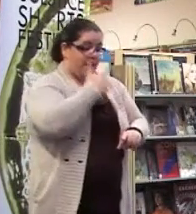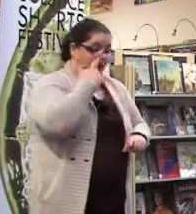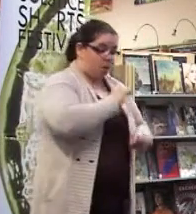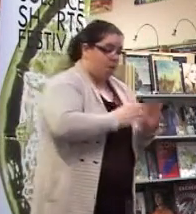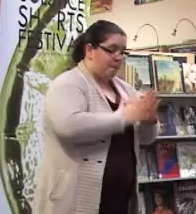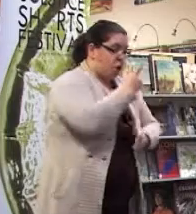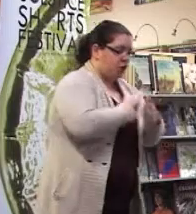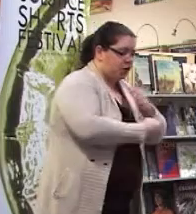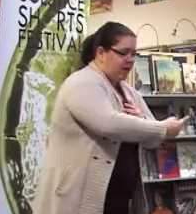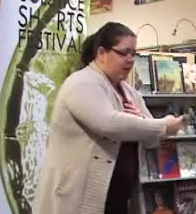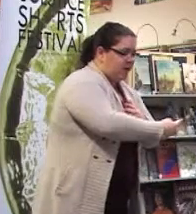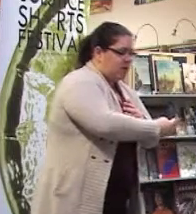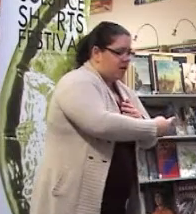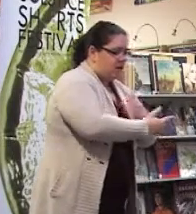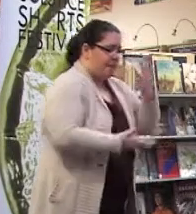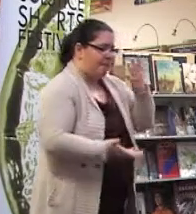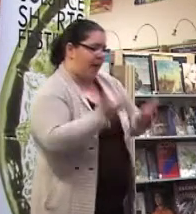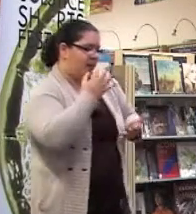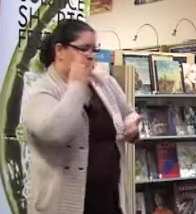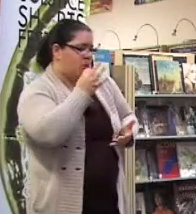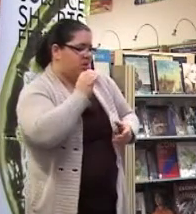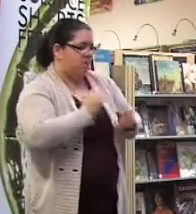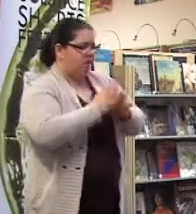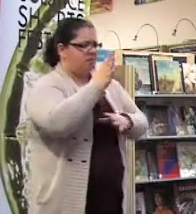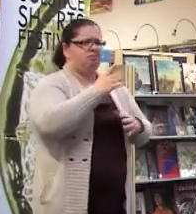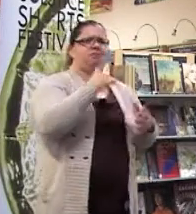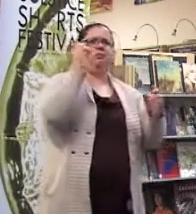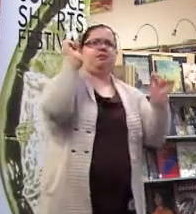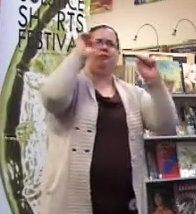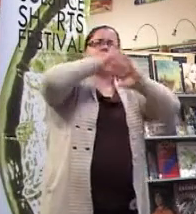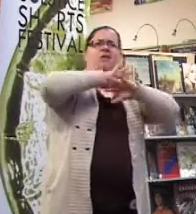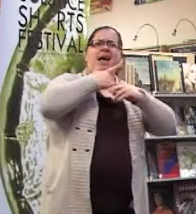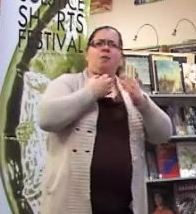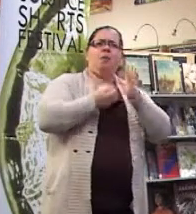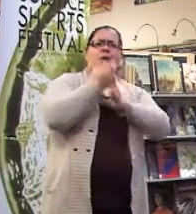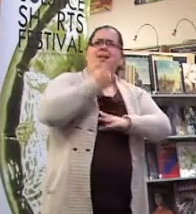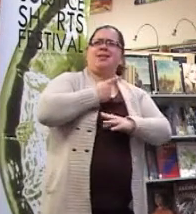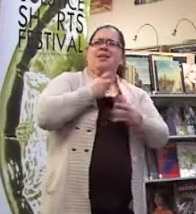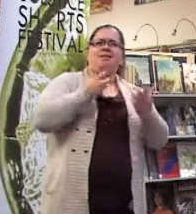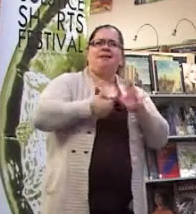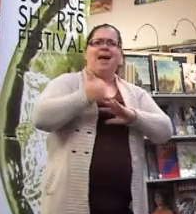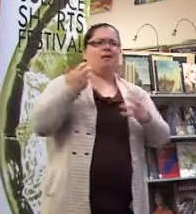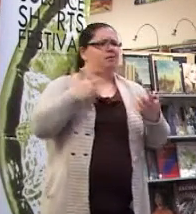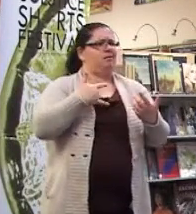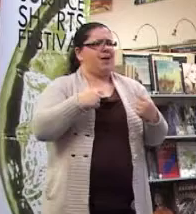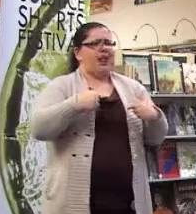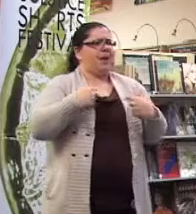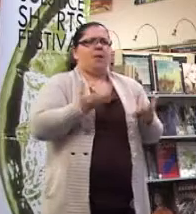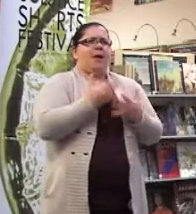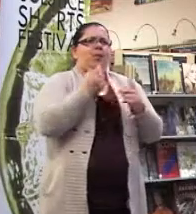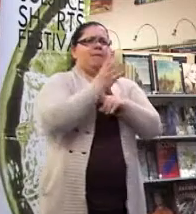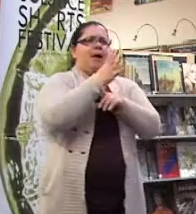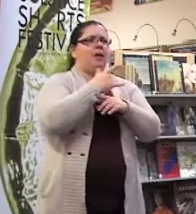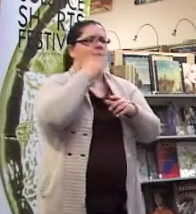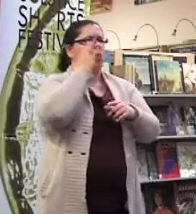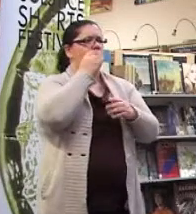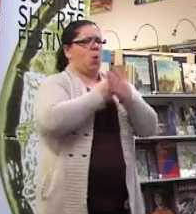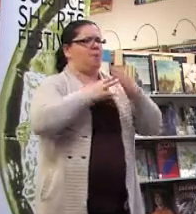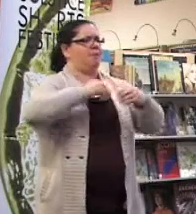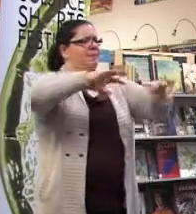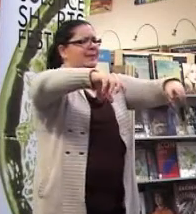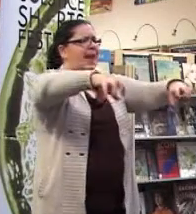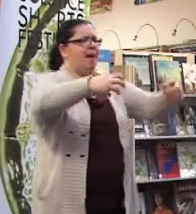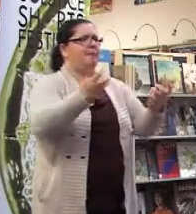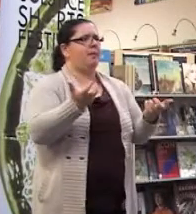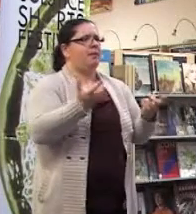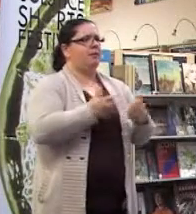yourself out. Balance the water and the fire. How could a person burn themselves out? I was not allowed to play with fire, and the only water I knew was from